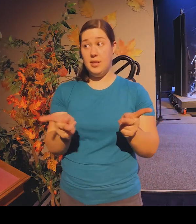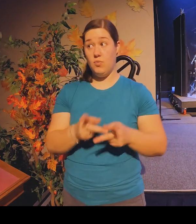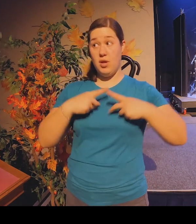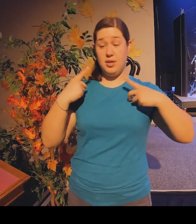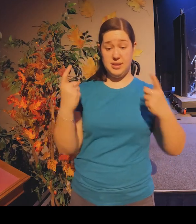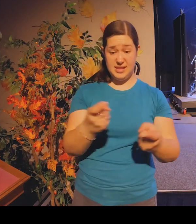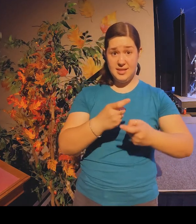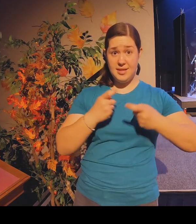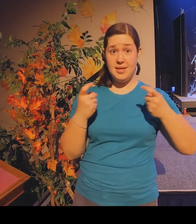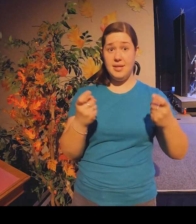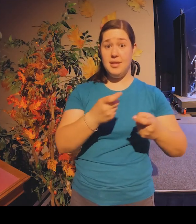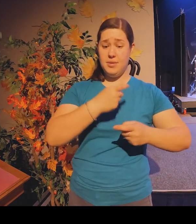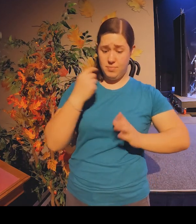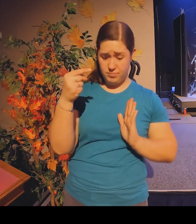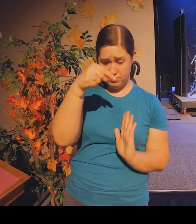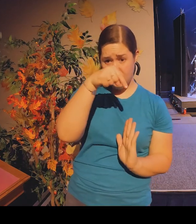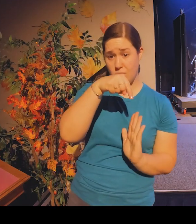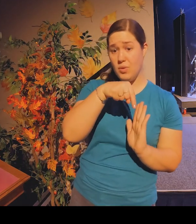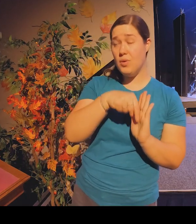Where sin runs deep,